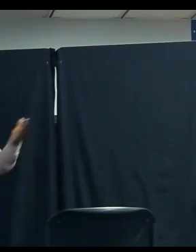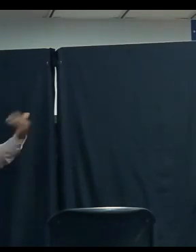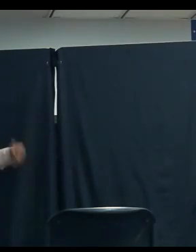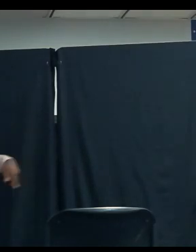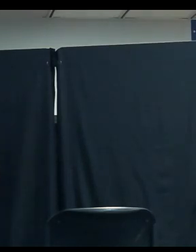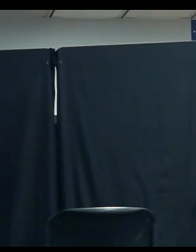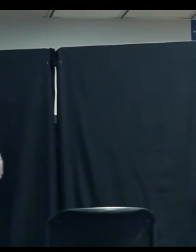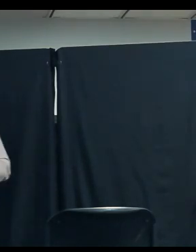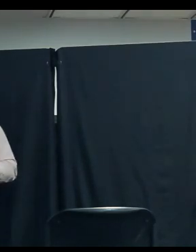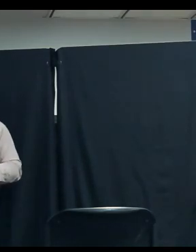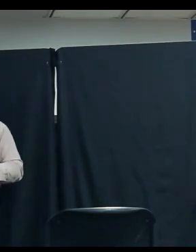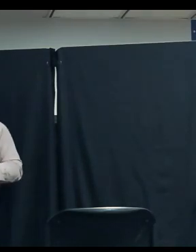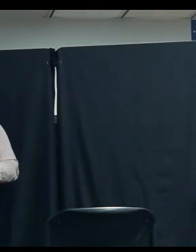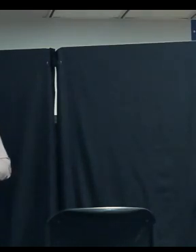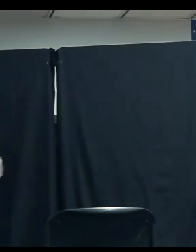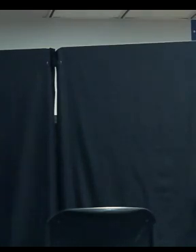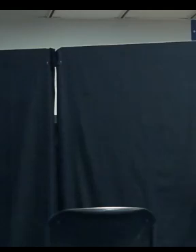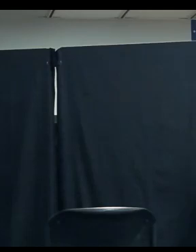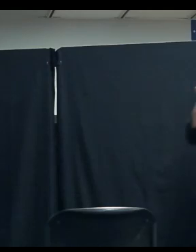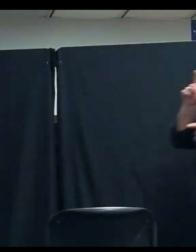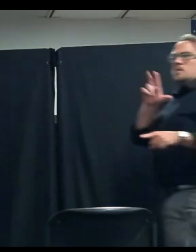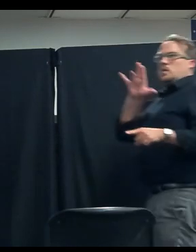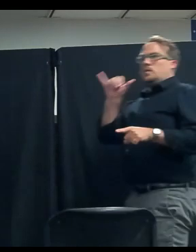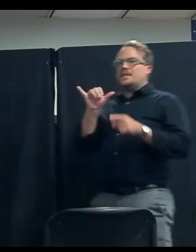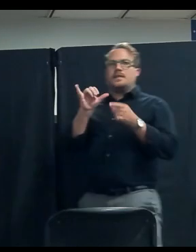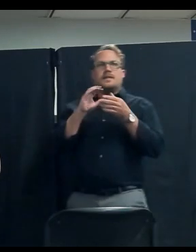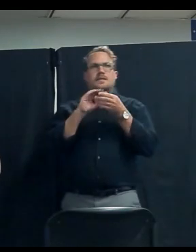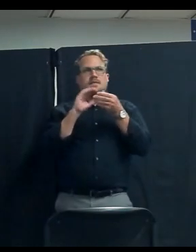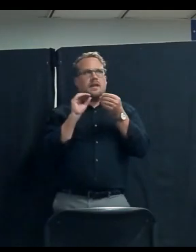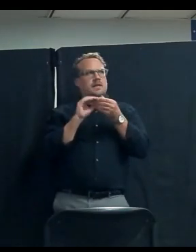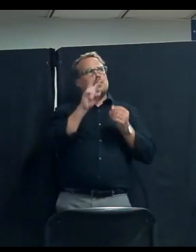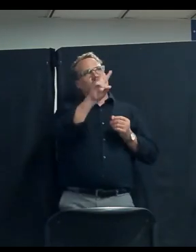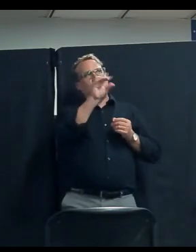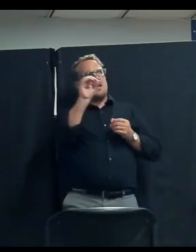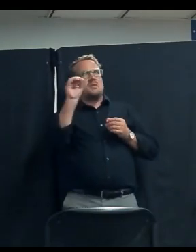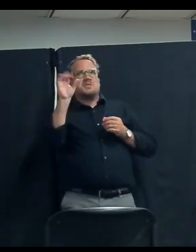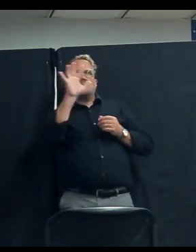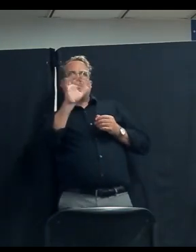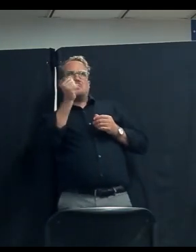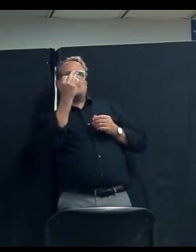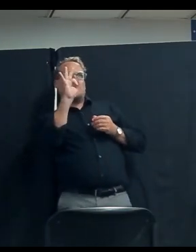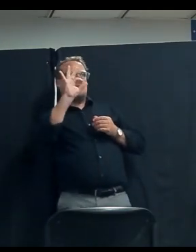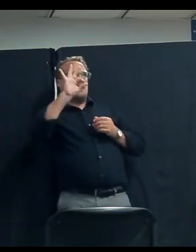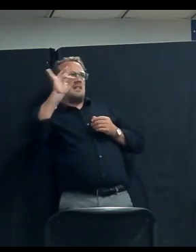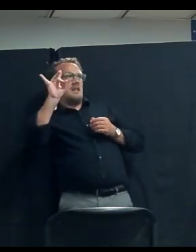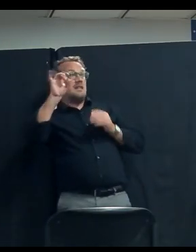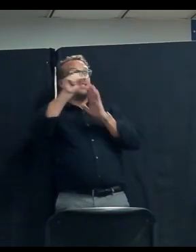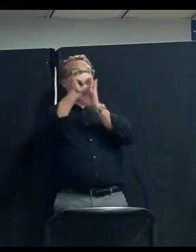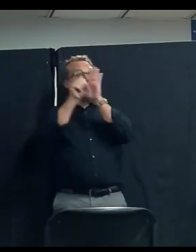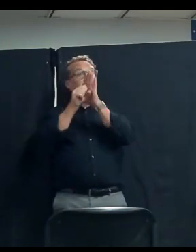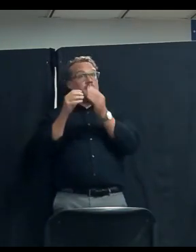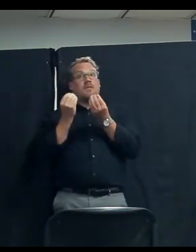2000, 1998, the state did provide a breakout